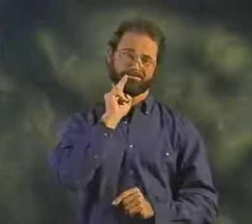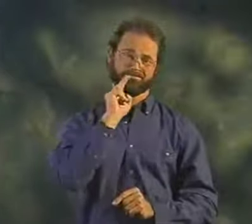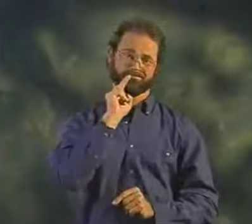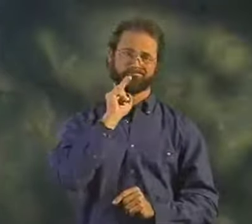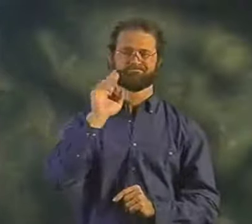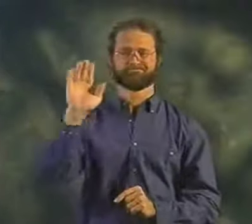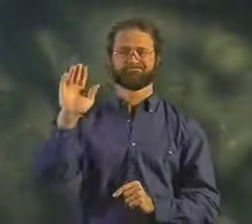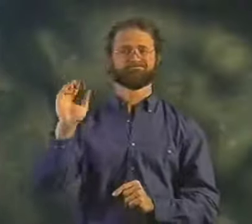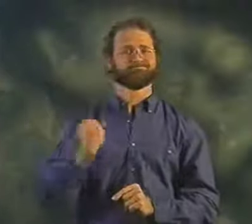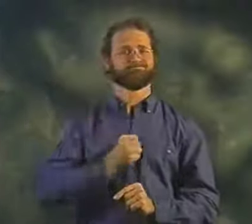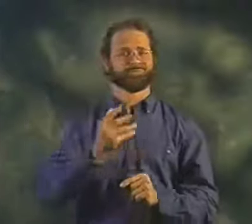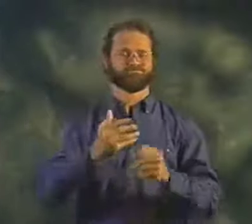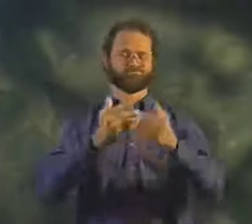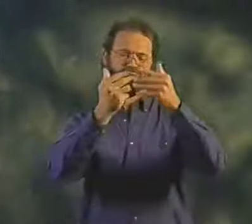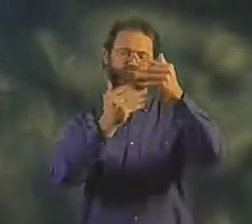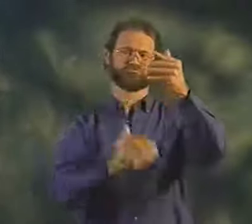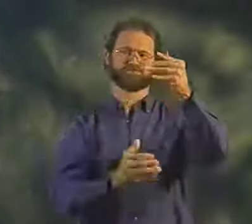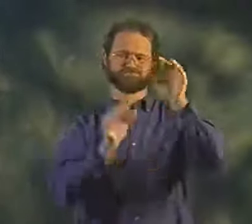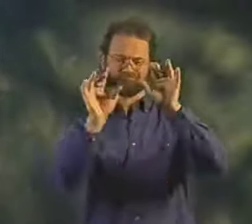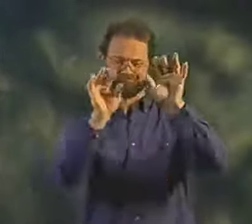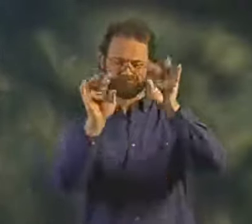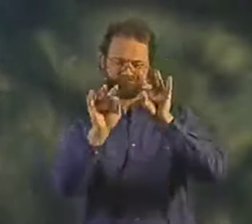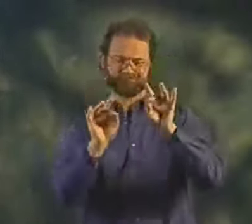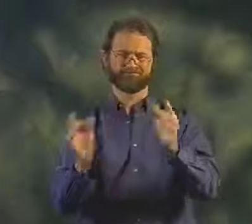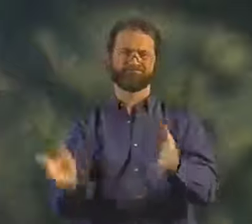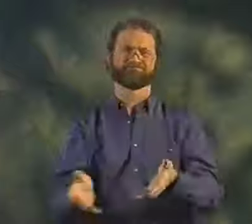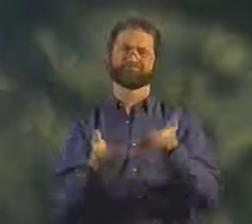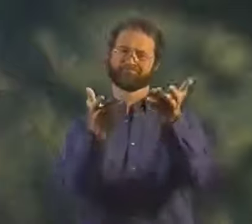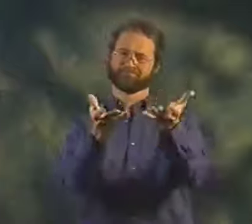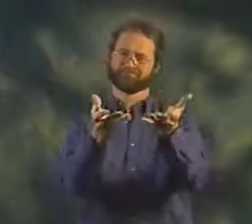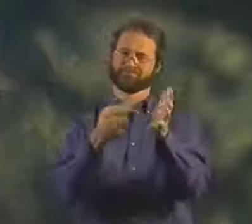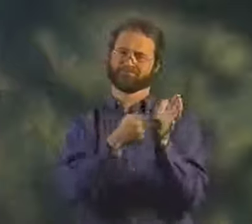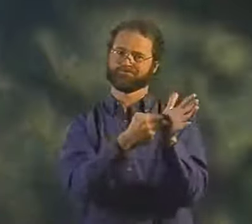He selected specially the work you will see here.